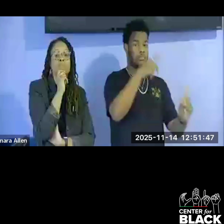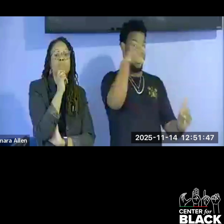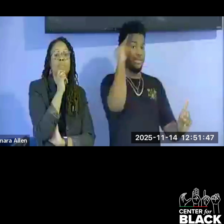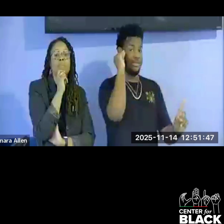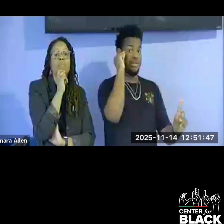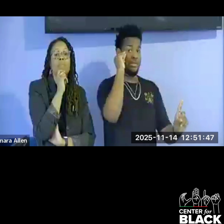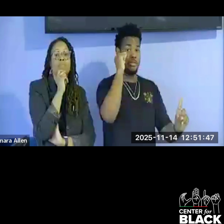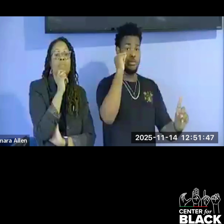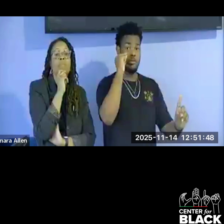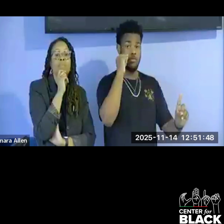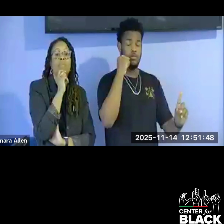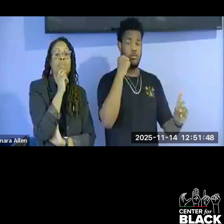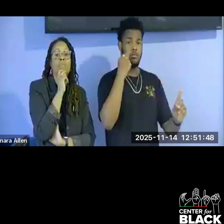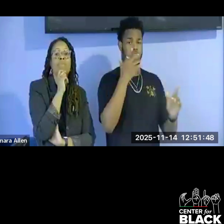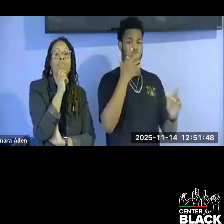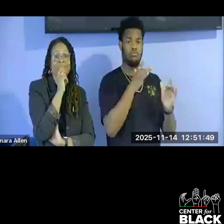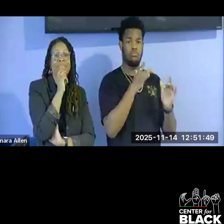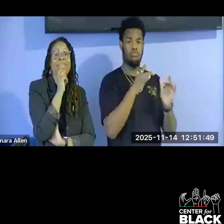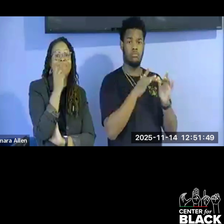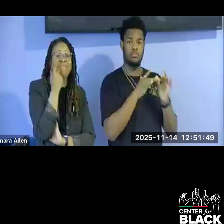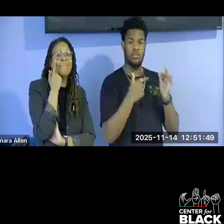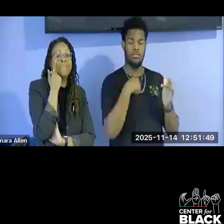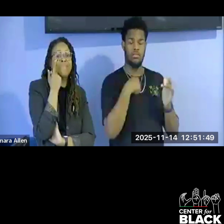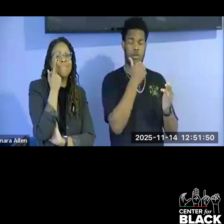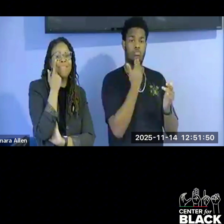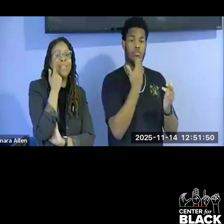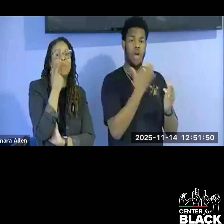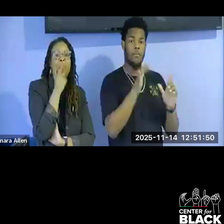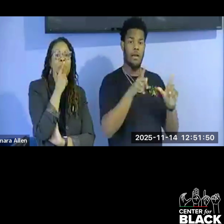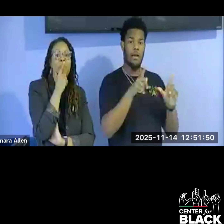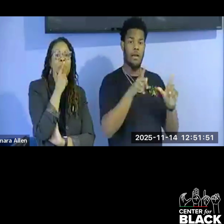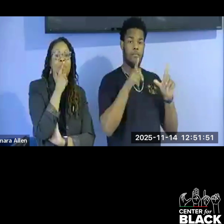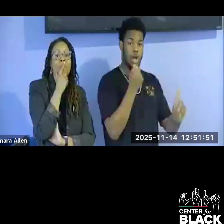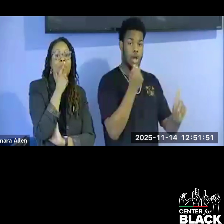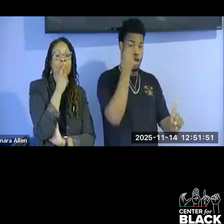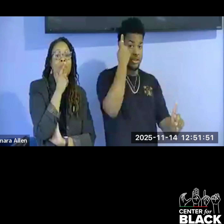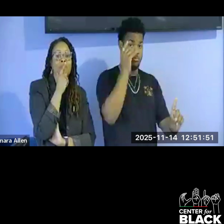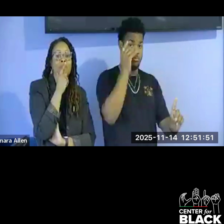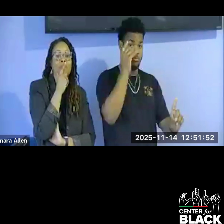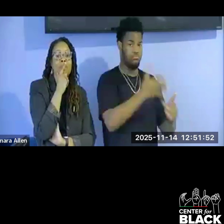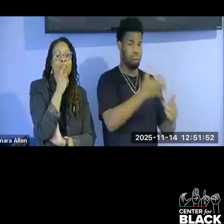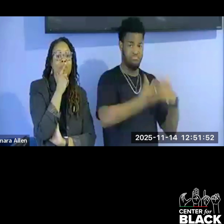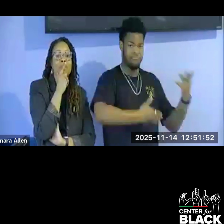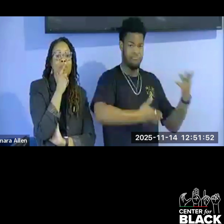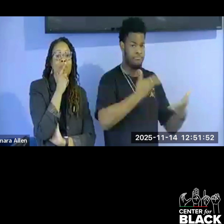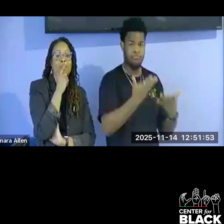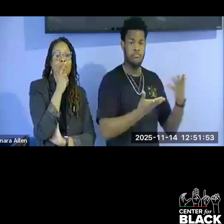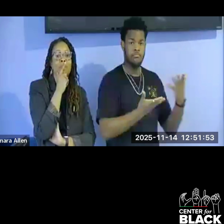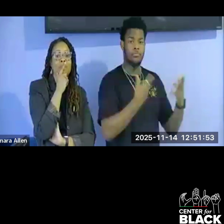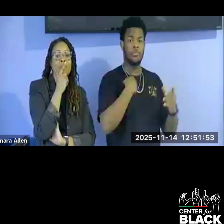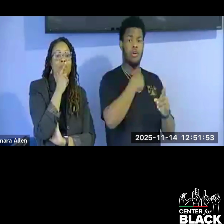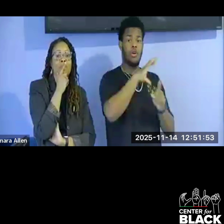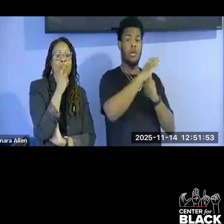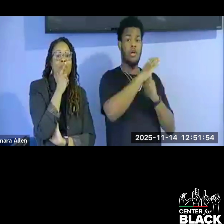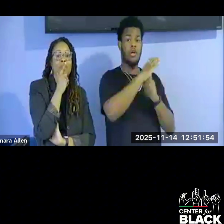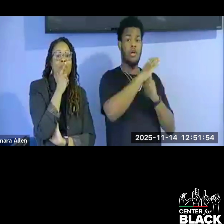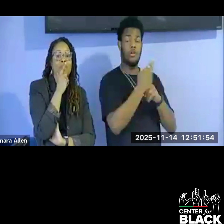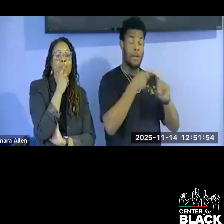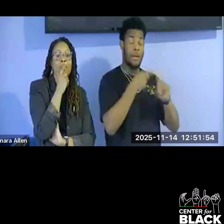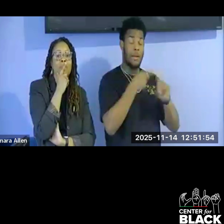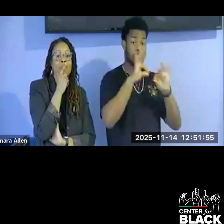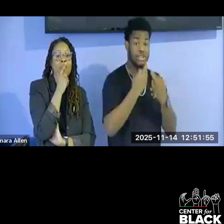And I recall that this often happens when students come to Gallaudet, Black deaf